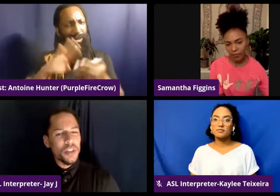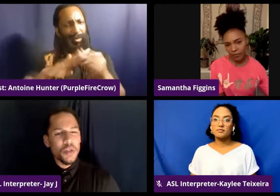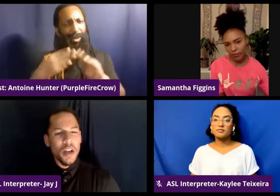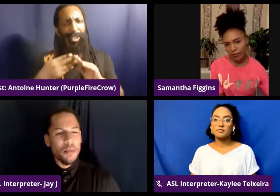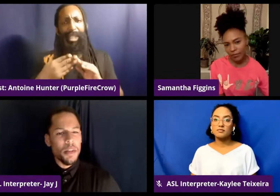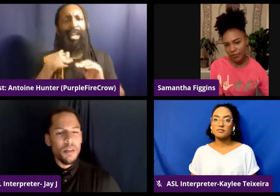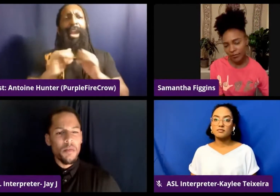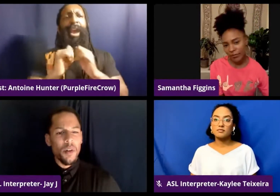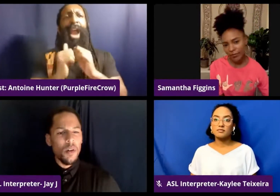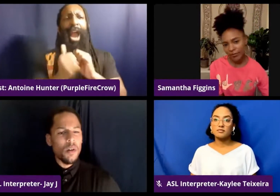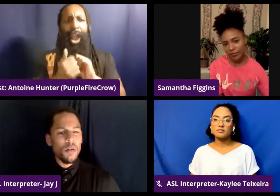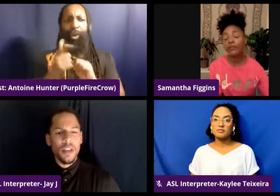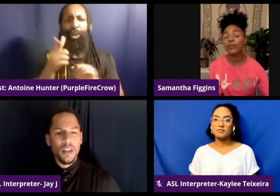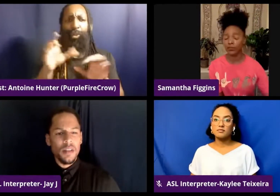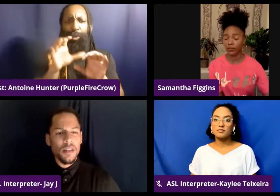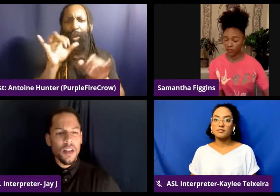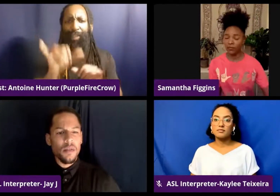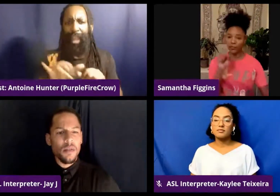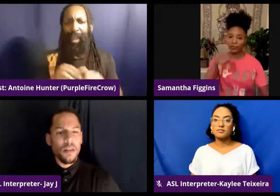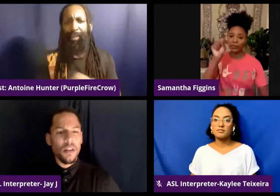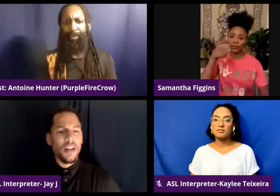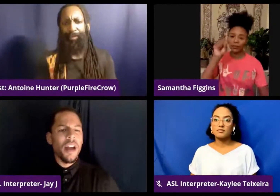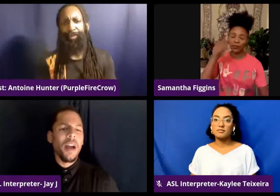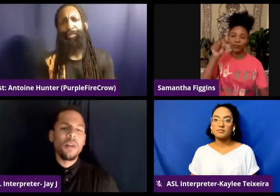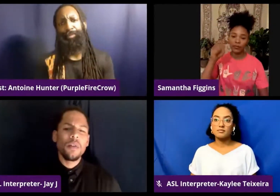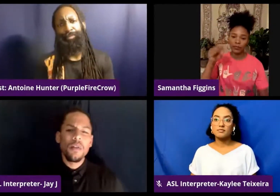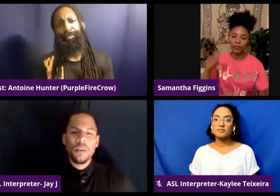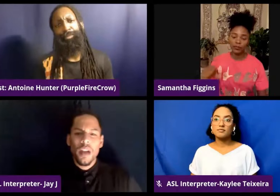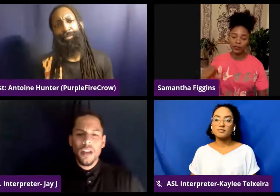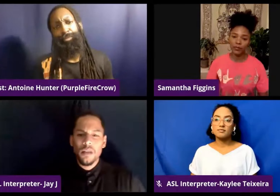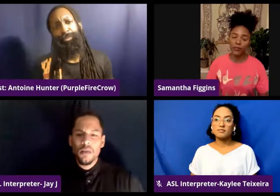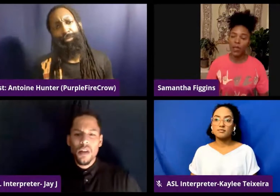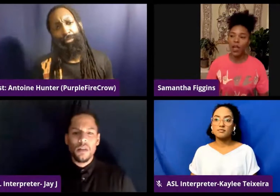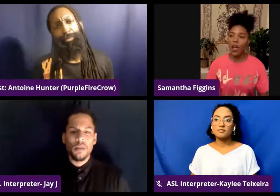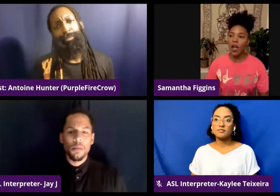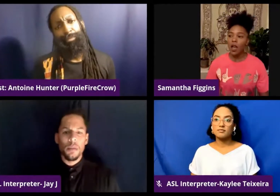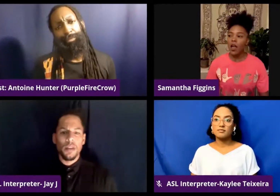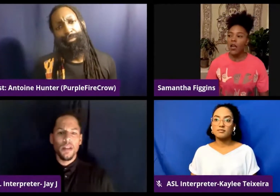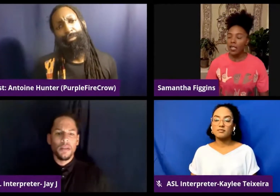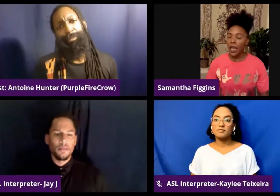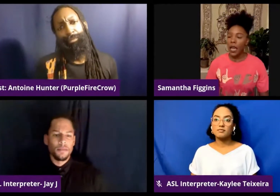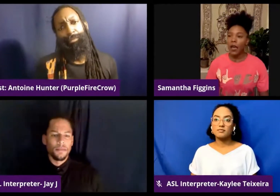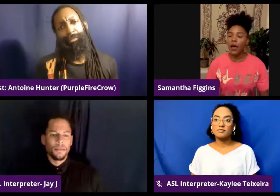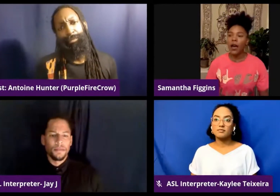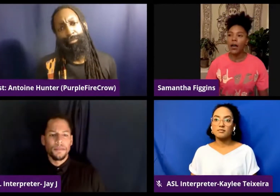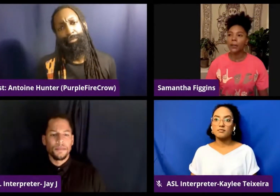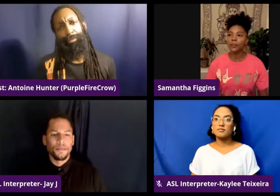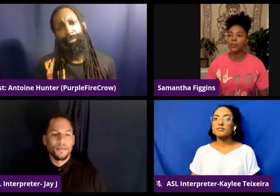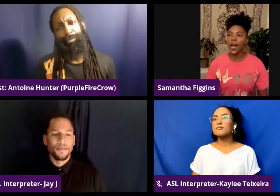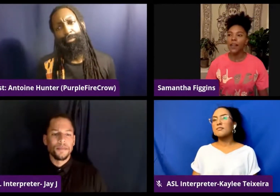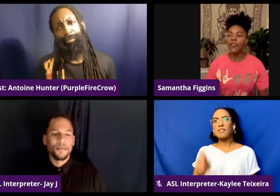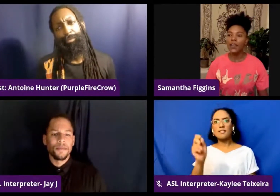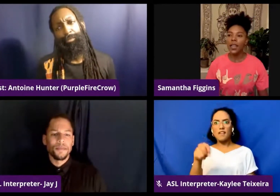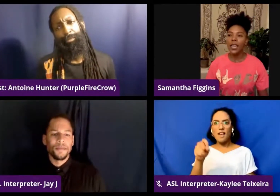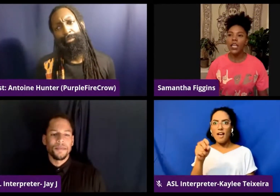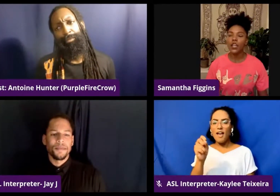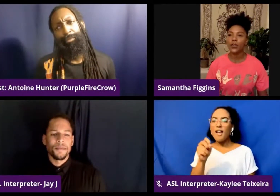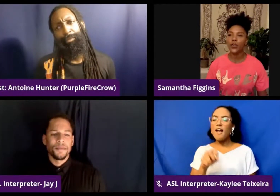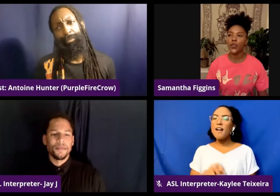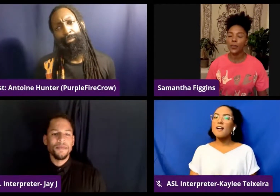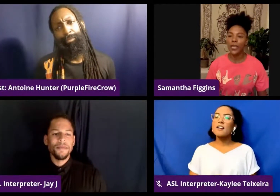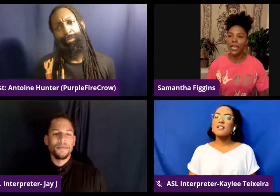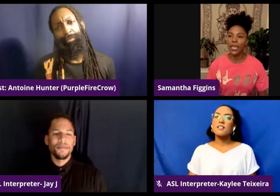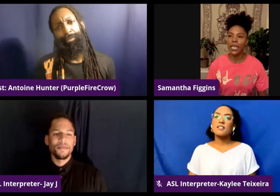You're really trying to be involved into the deaf community. How are you doing that? Can you share a little bit about that? Yeah, I feel